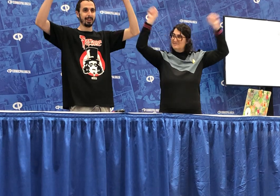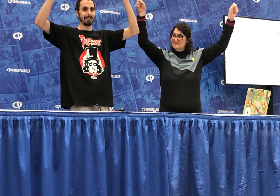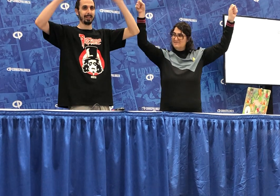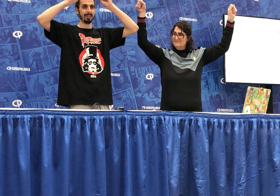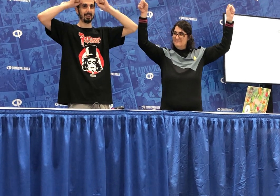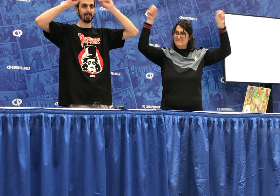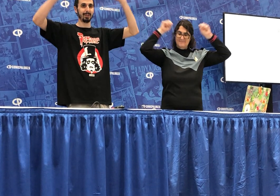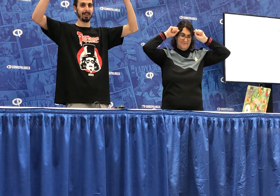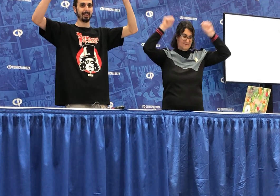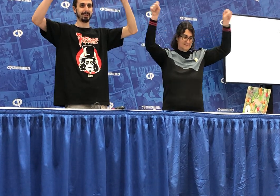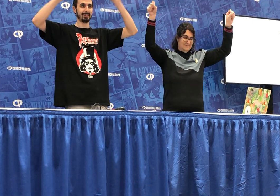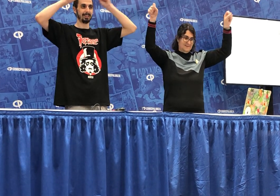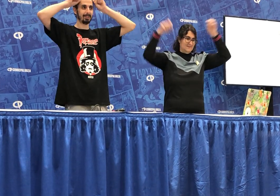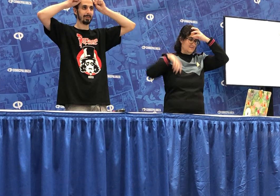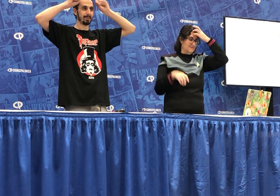And then we've got Shrek.